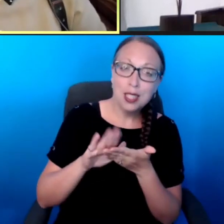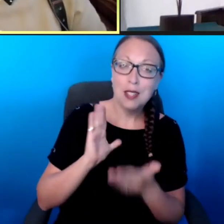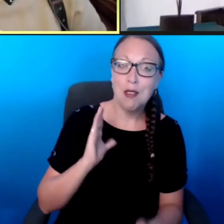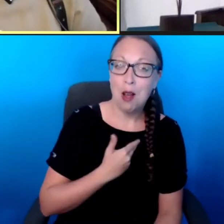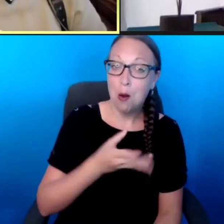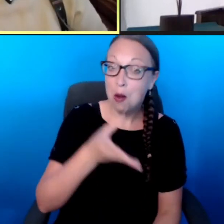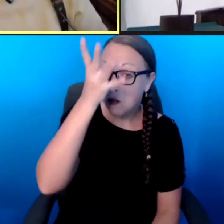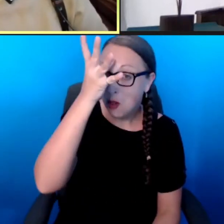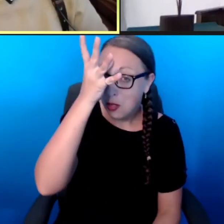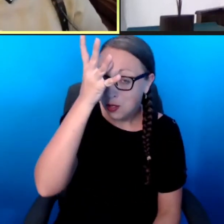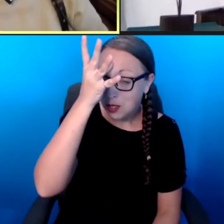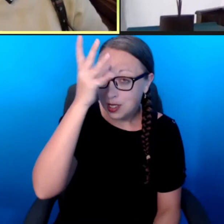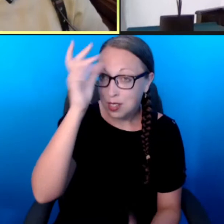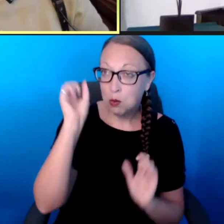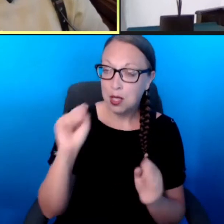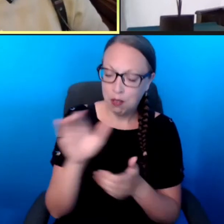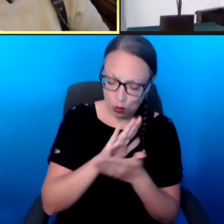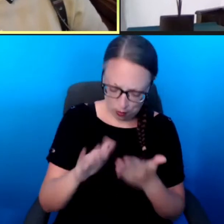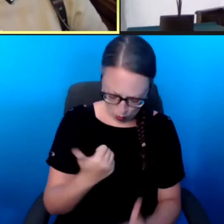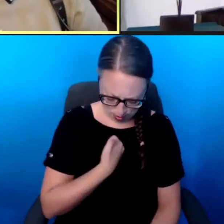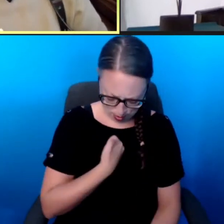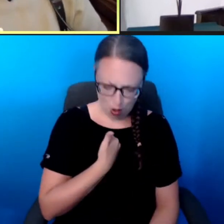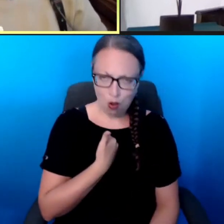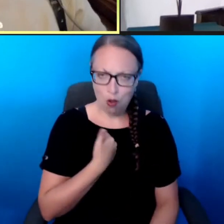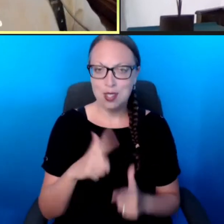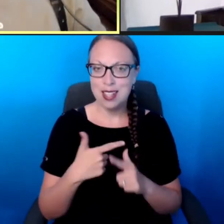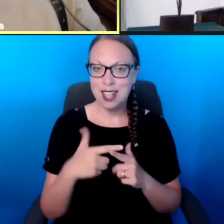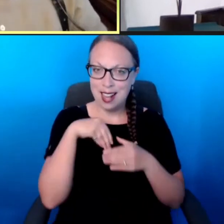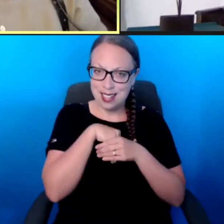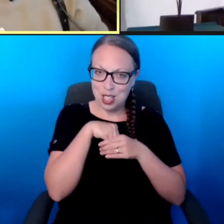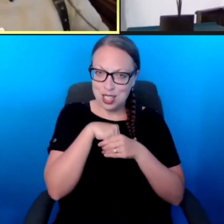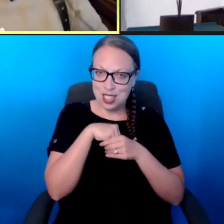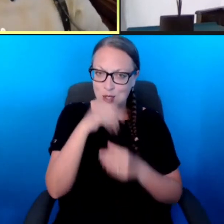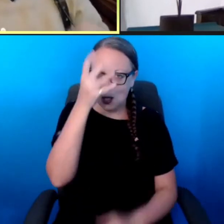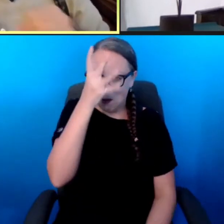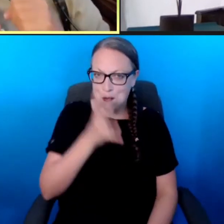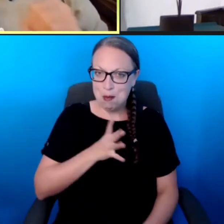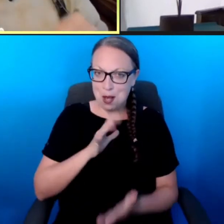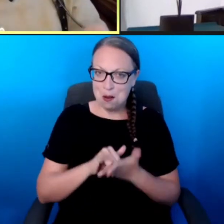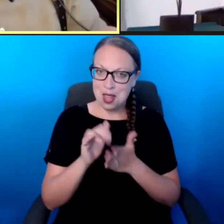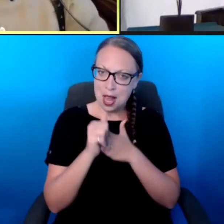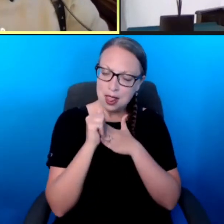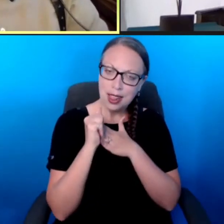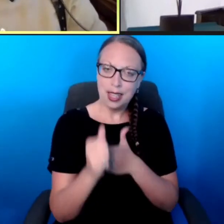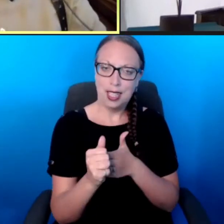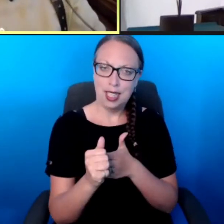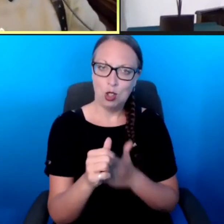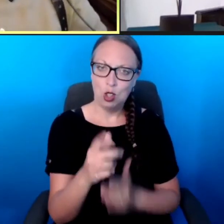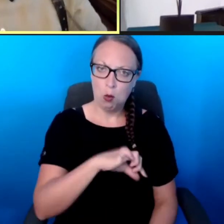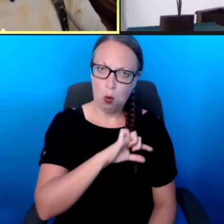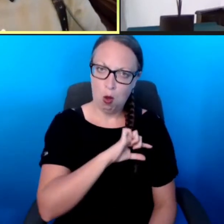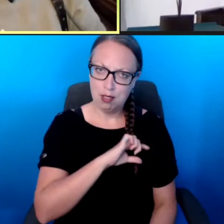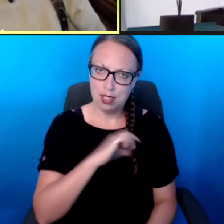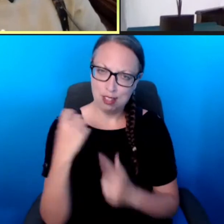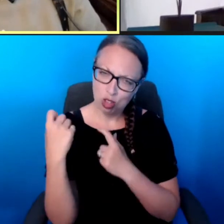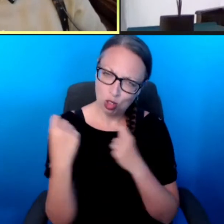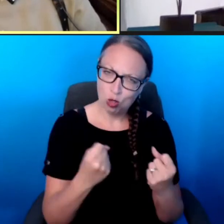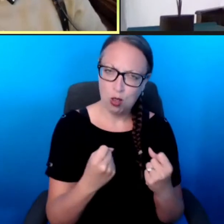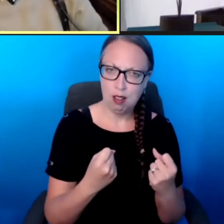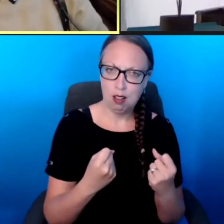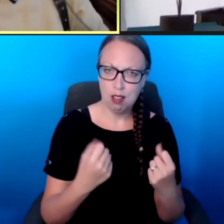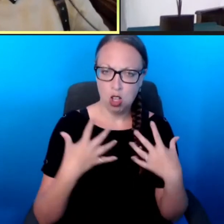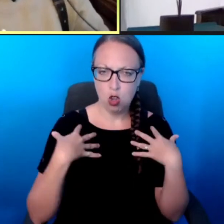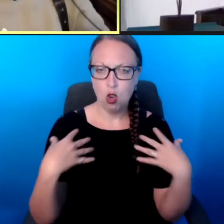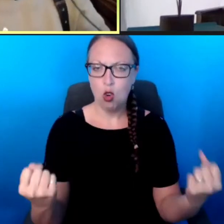ourselves, then that inner male, that leadership, that strength, that